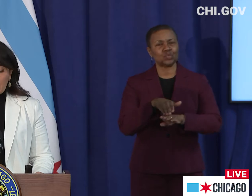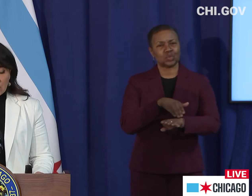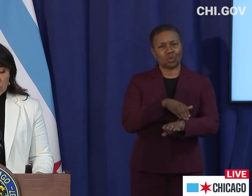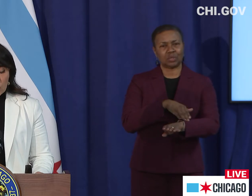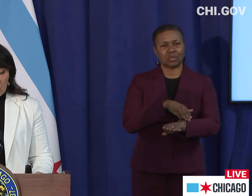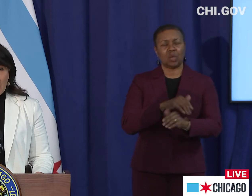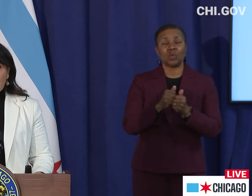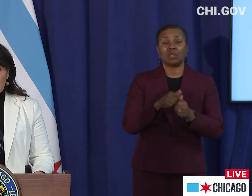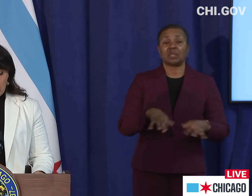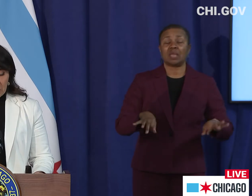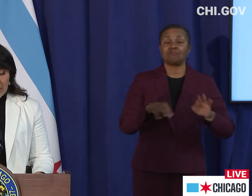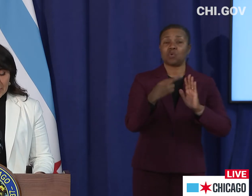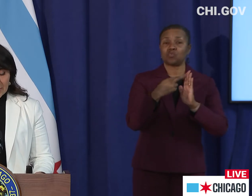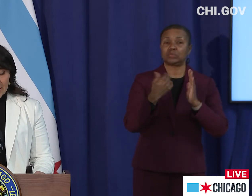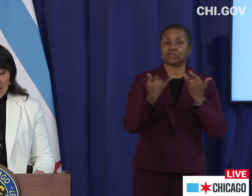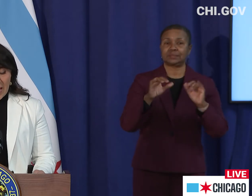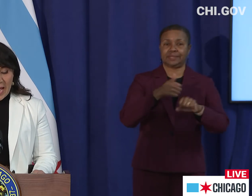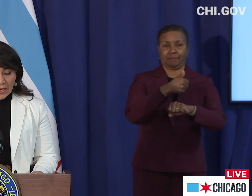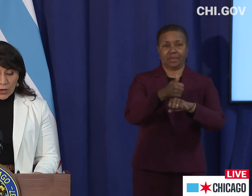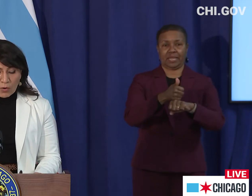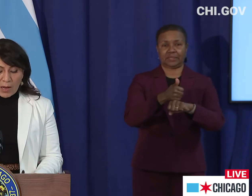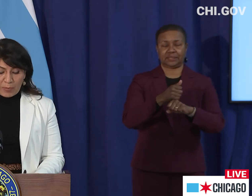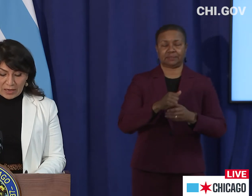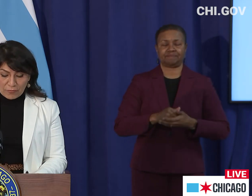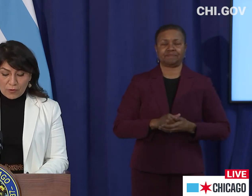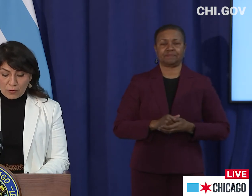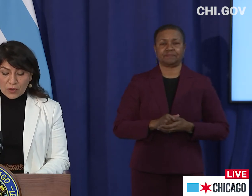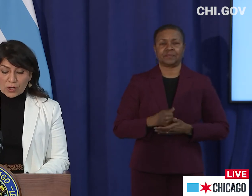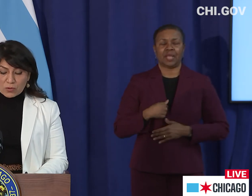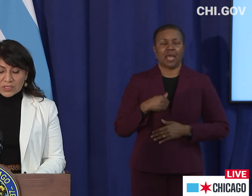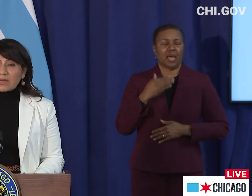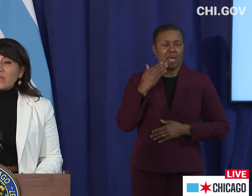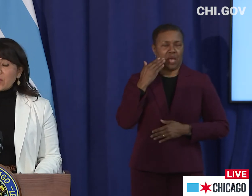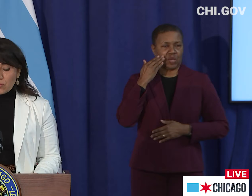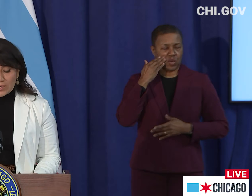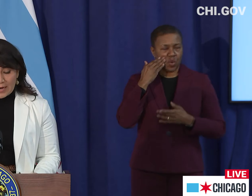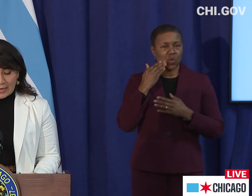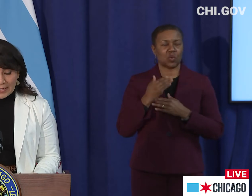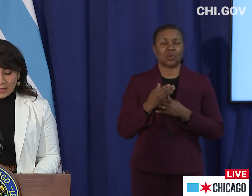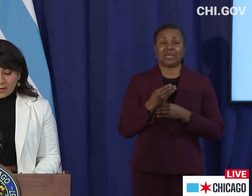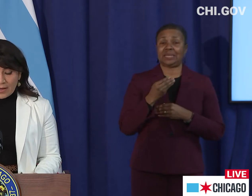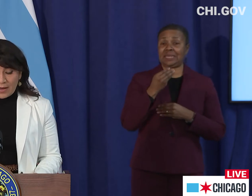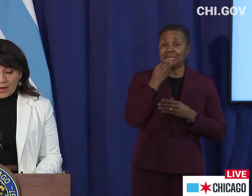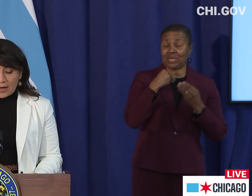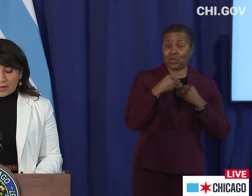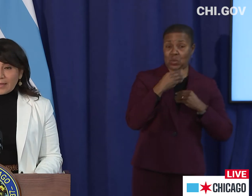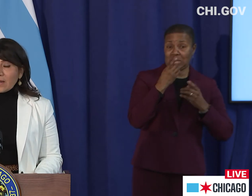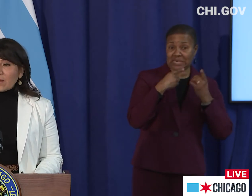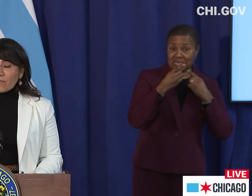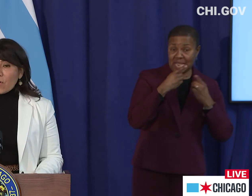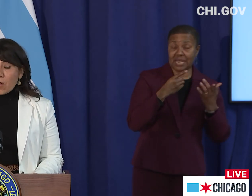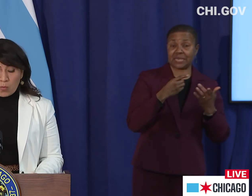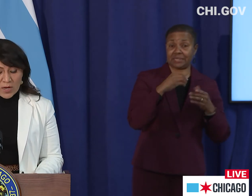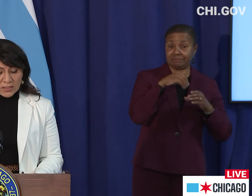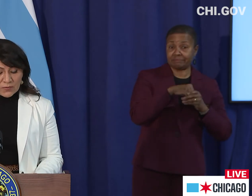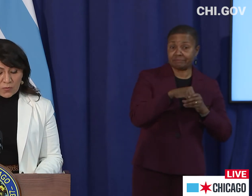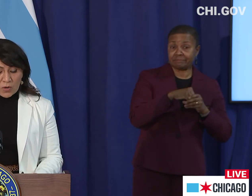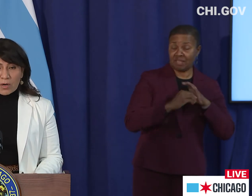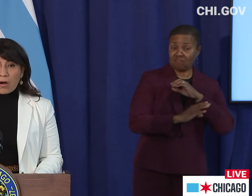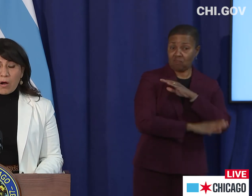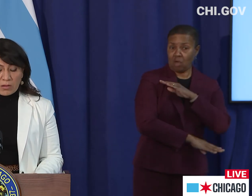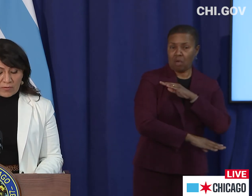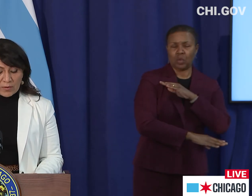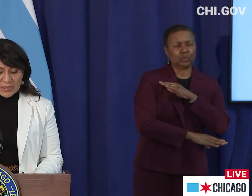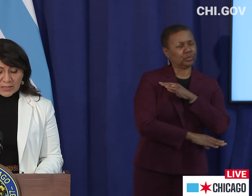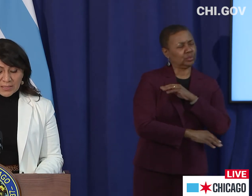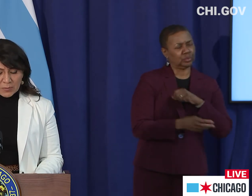important regulations remaining in place. I know how painful the closing of indoor dining in the fall was